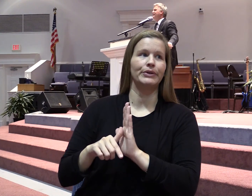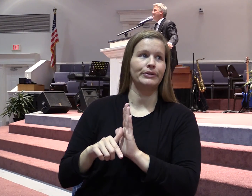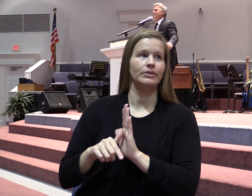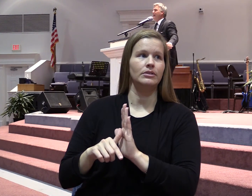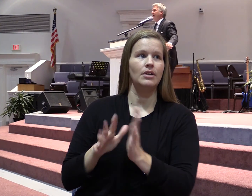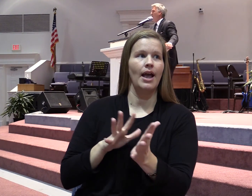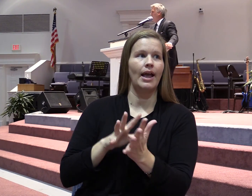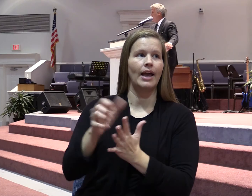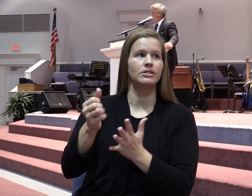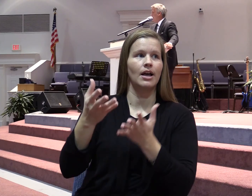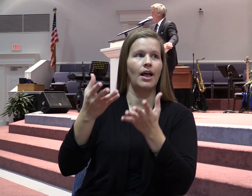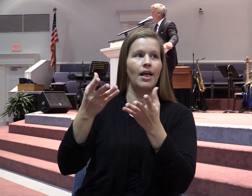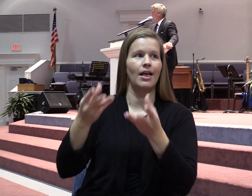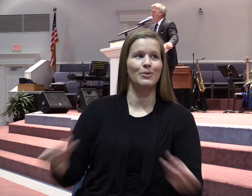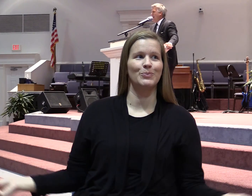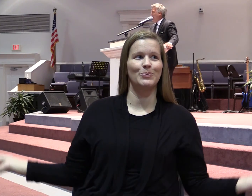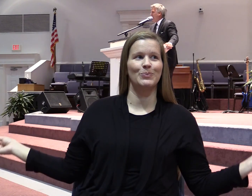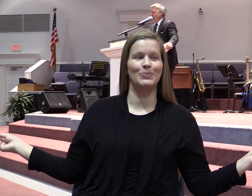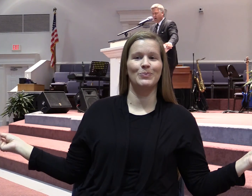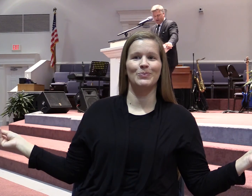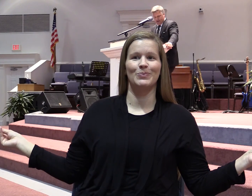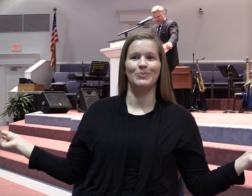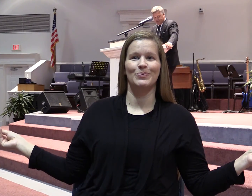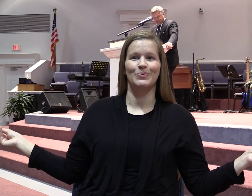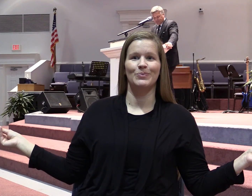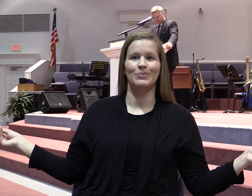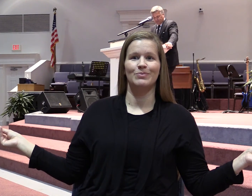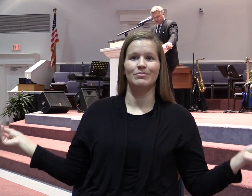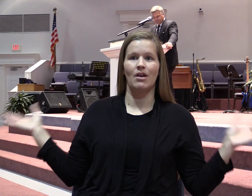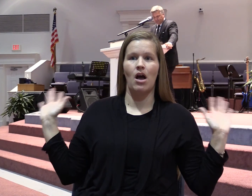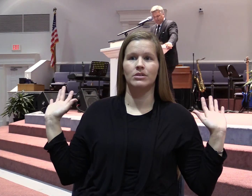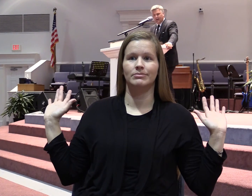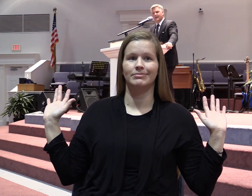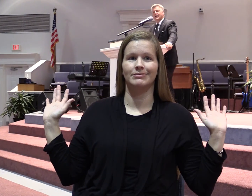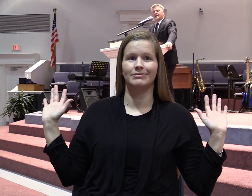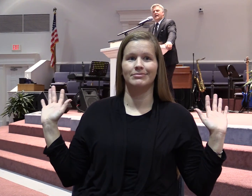The cancer's completely gone. But wait, it gets better.